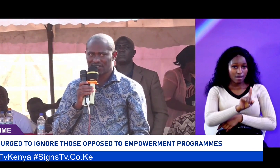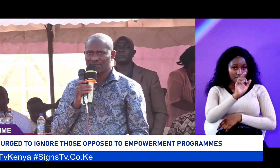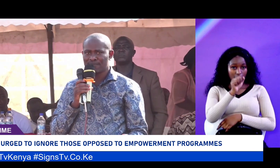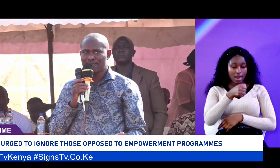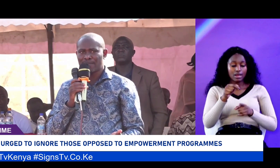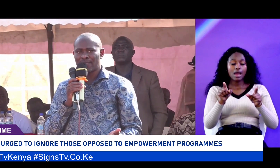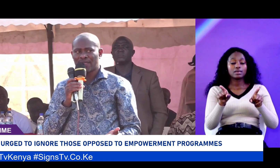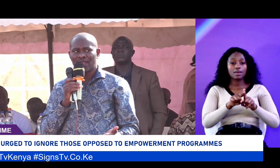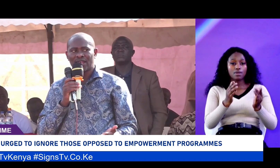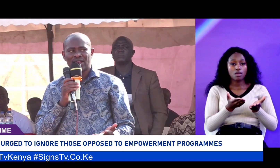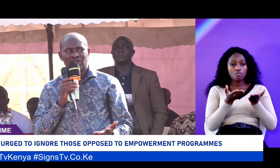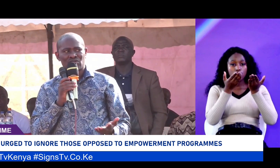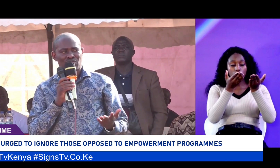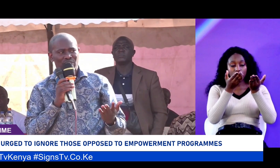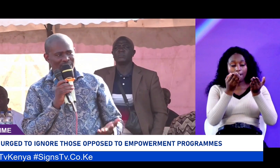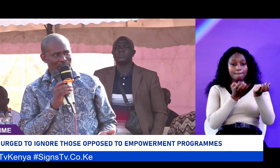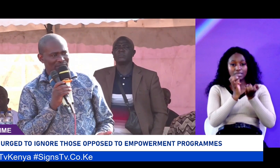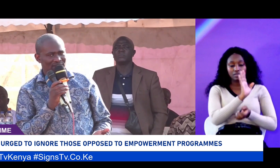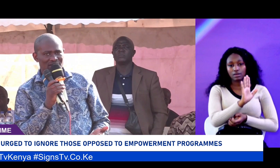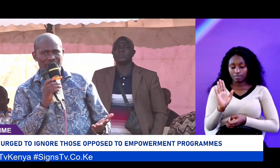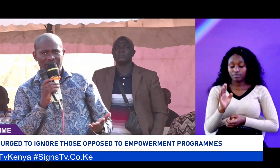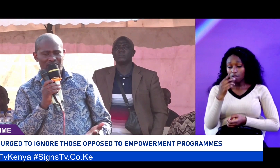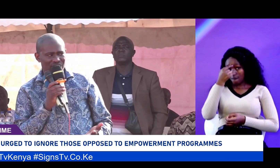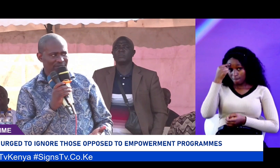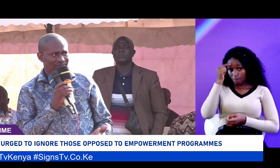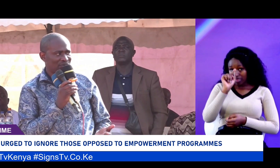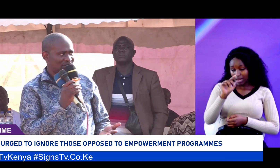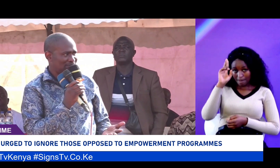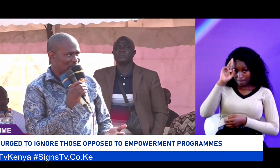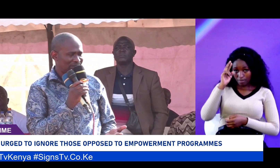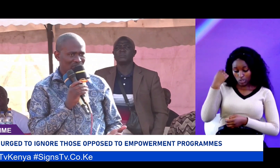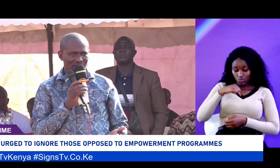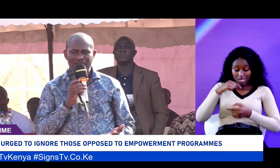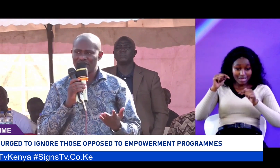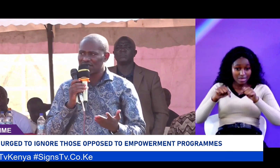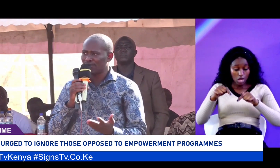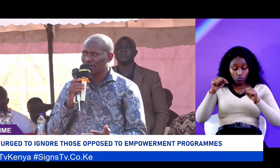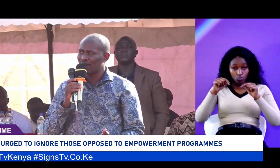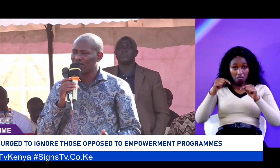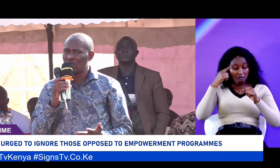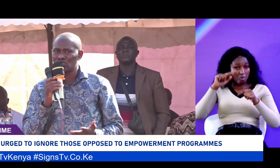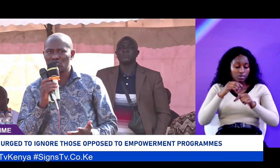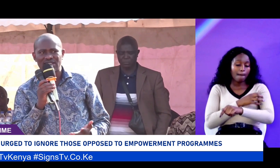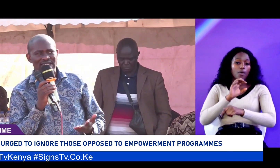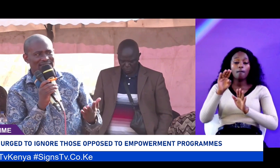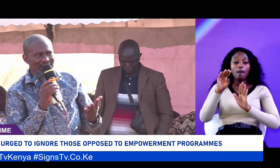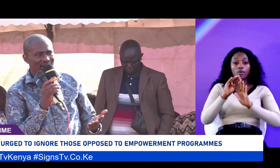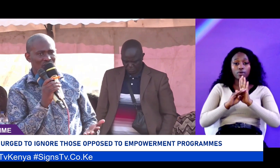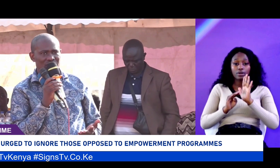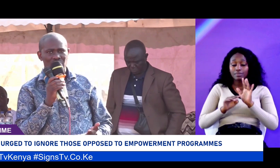businesses. So for this purpose, that is why we are here today for this empowerment program. And this is a program that I want to do in the entire